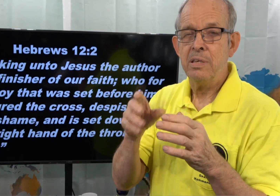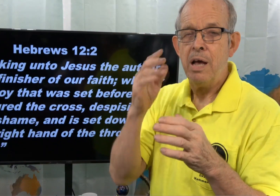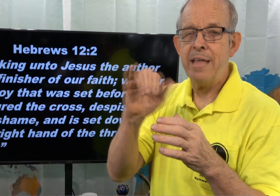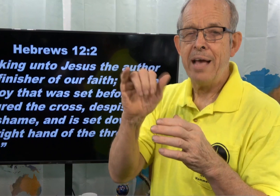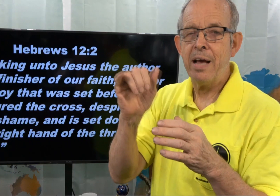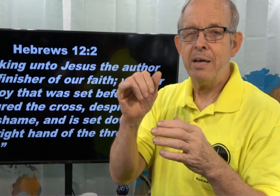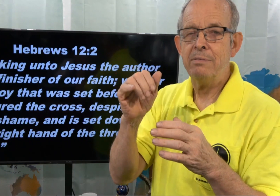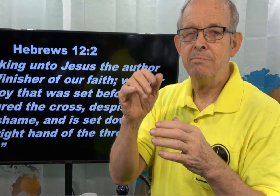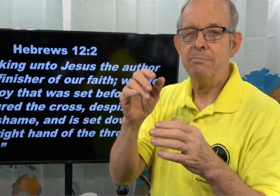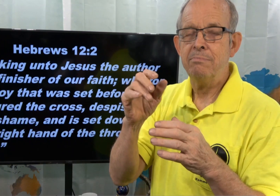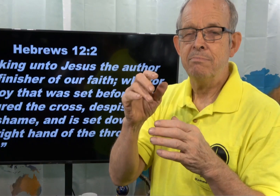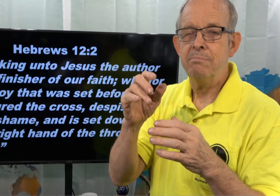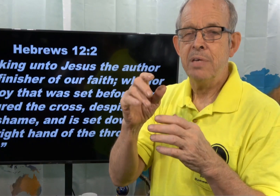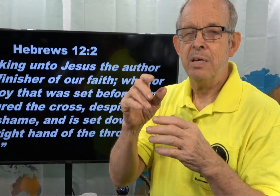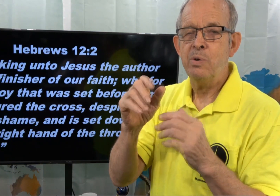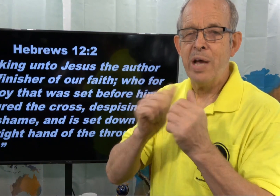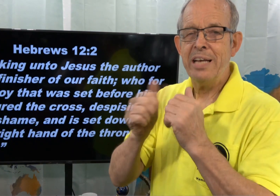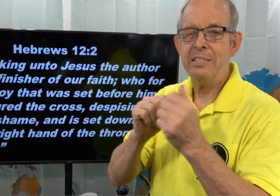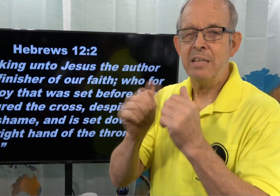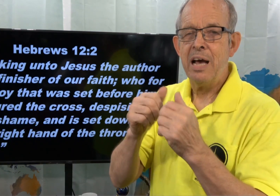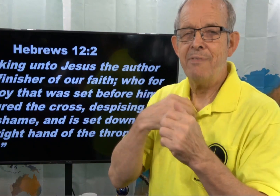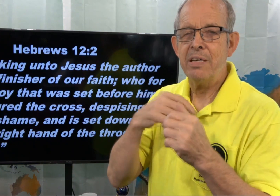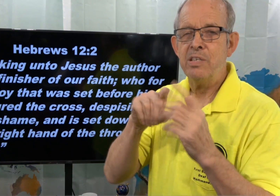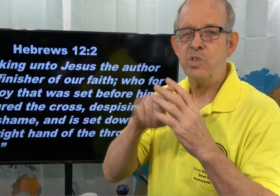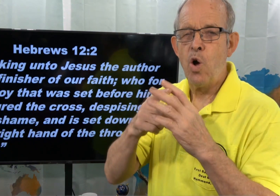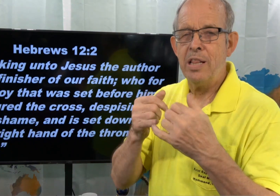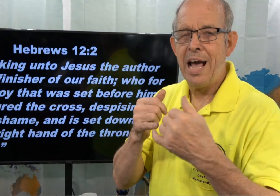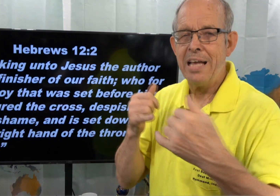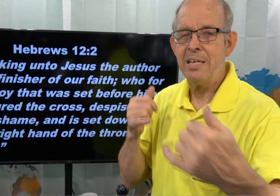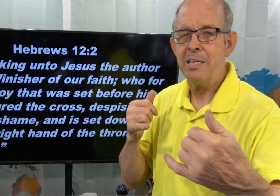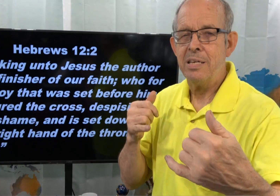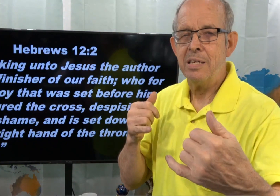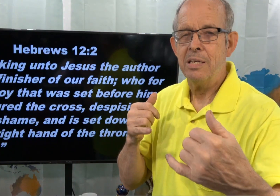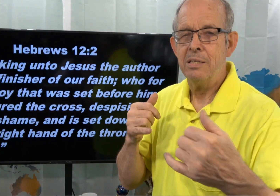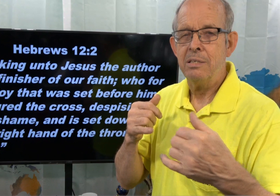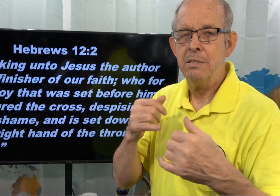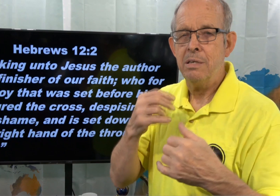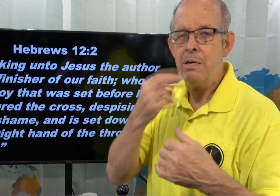saved, now you have. Race have a short life.